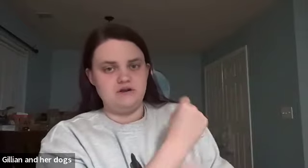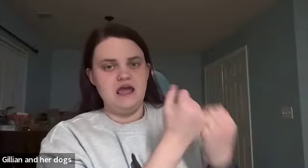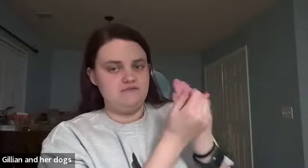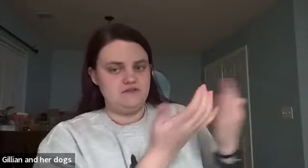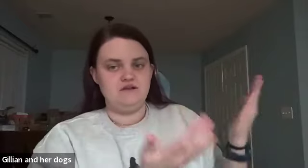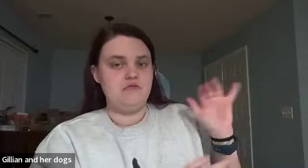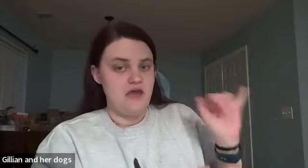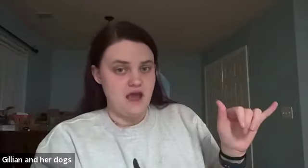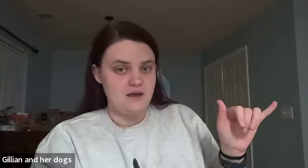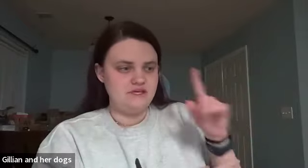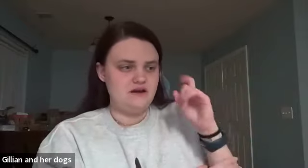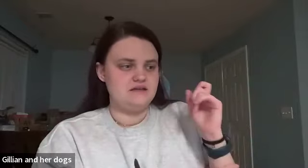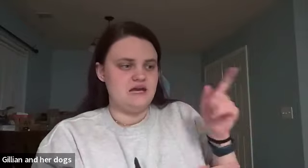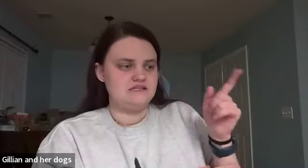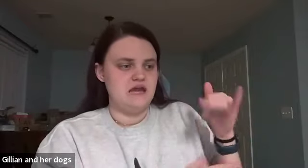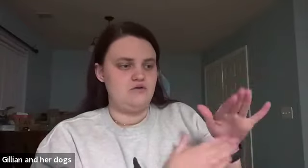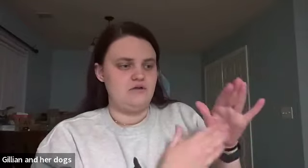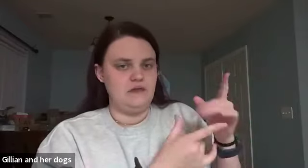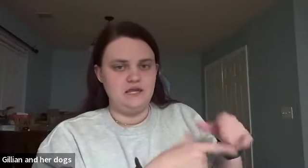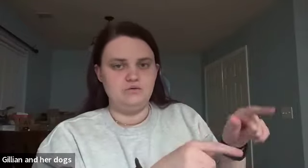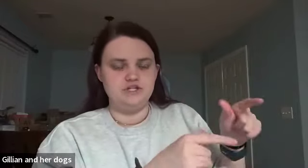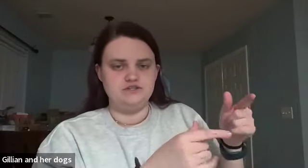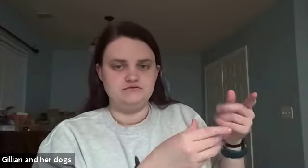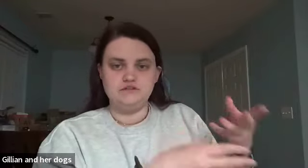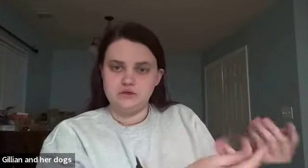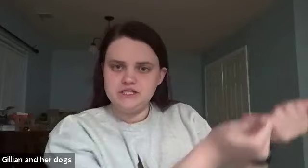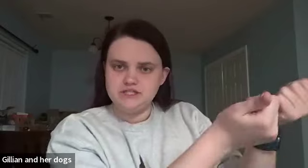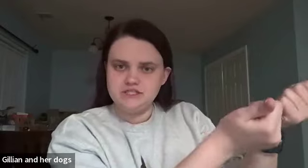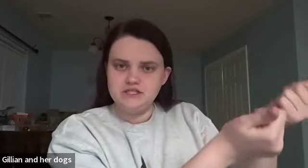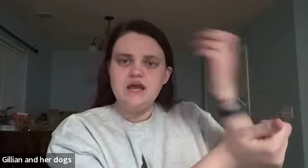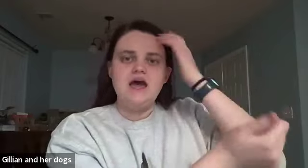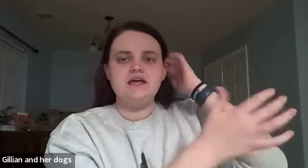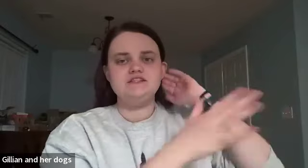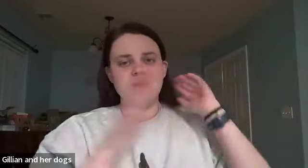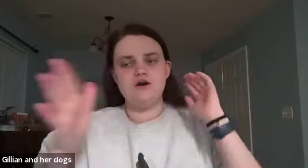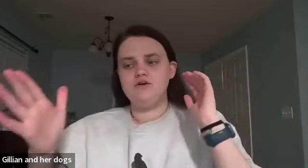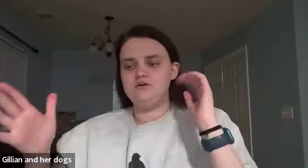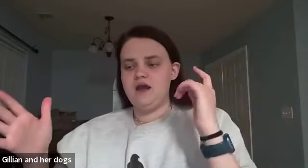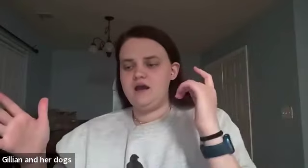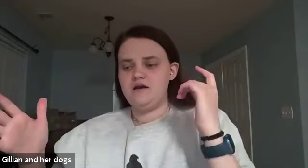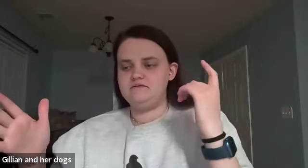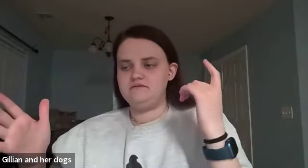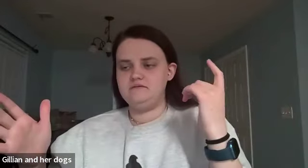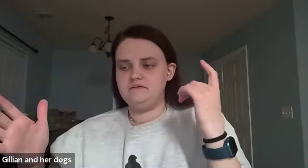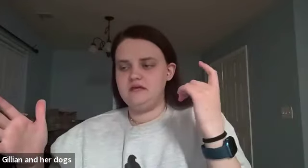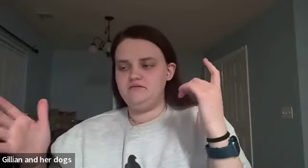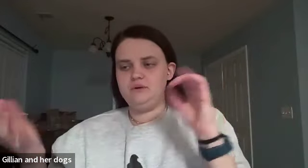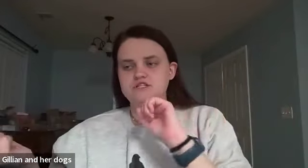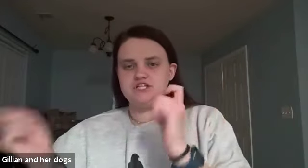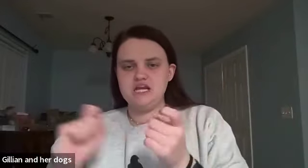structure, everything of that, because that's how the language flourished. And so you have, if we were to change